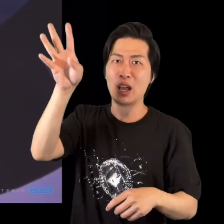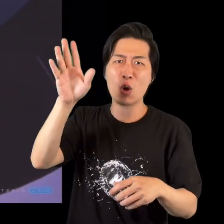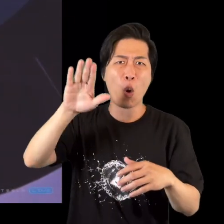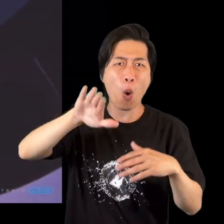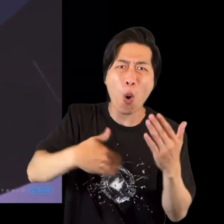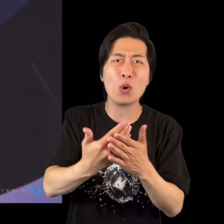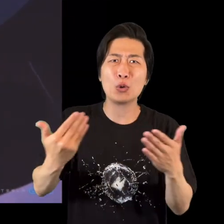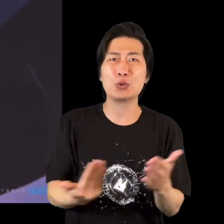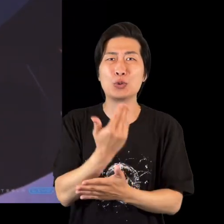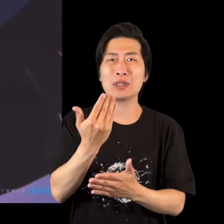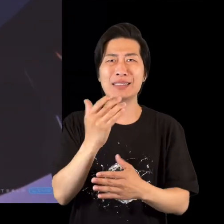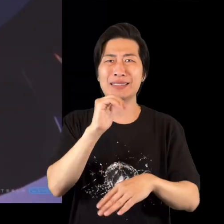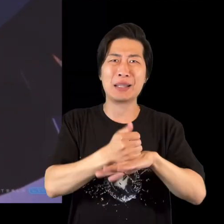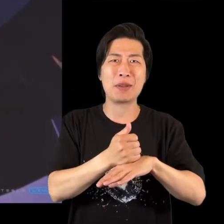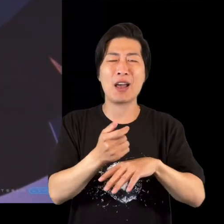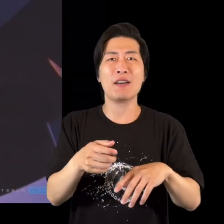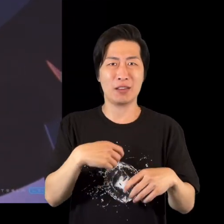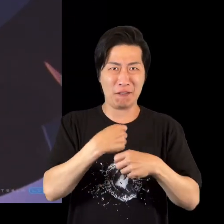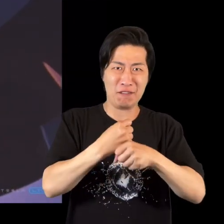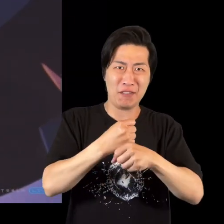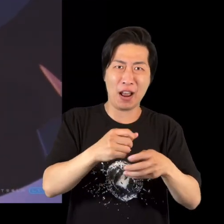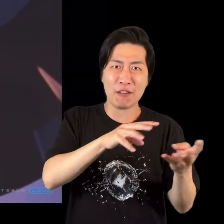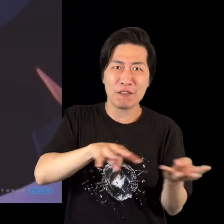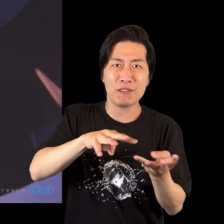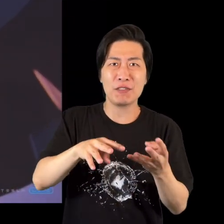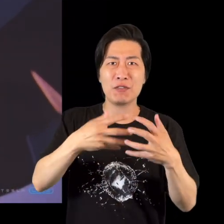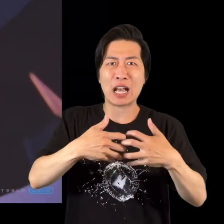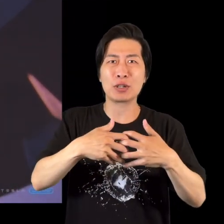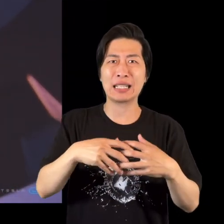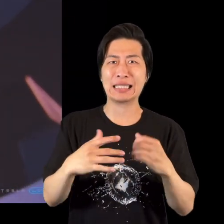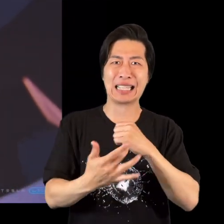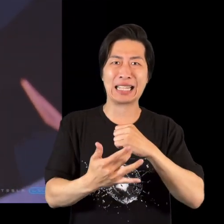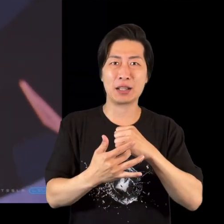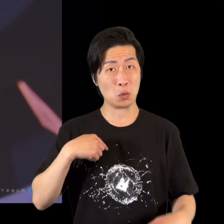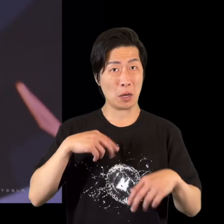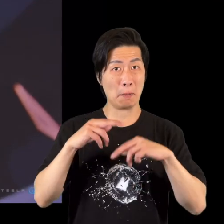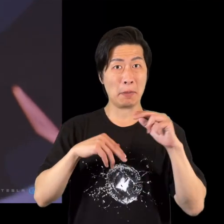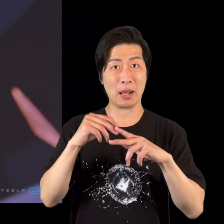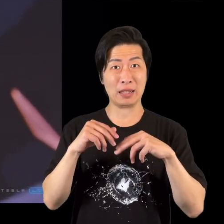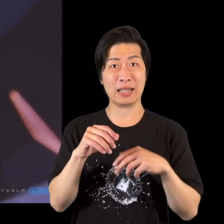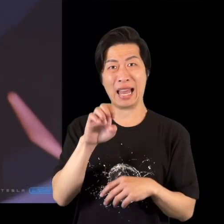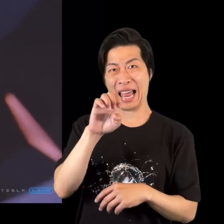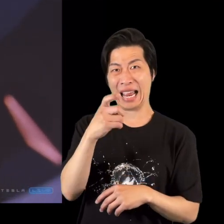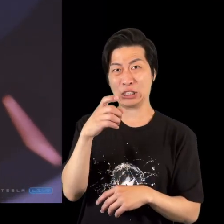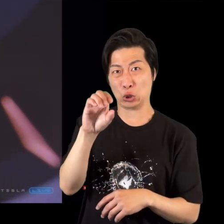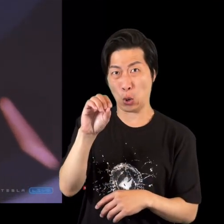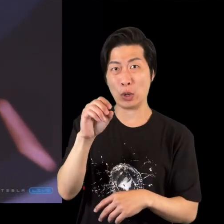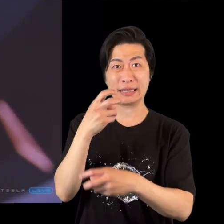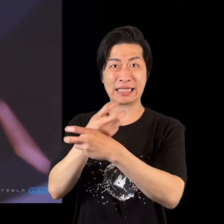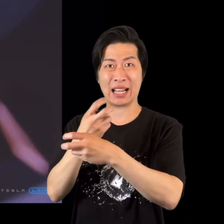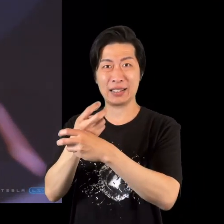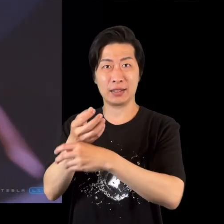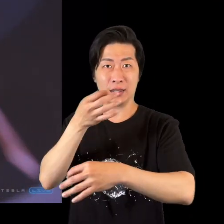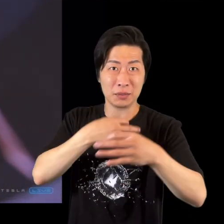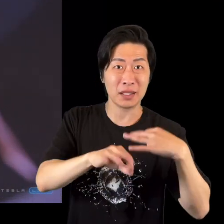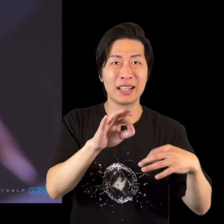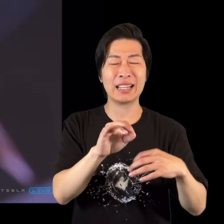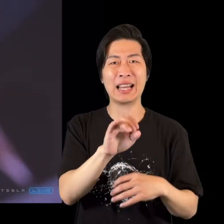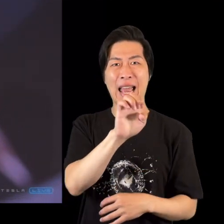exoskeleton-based car instead of an endoskeleton-based car. So it's extremely non-trivial to build the